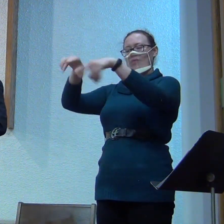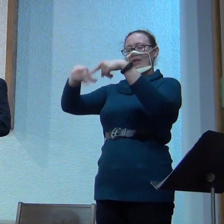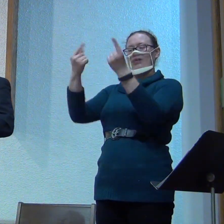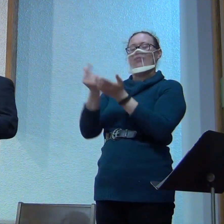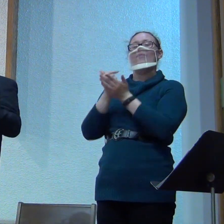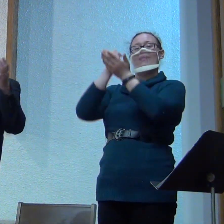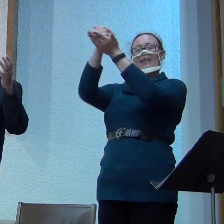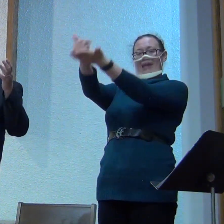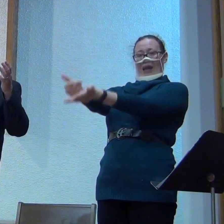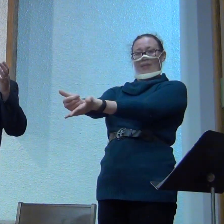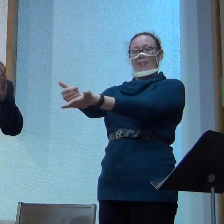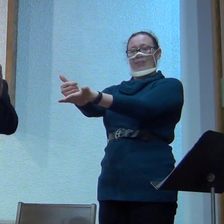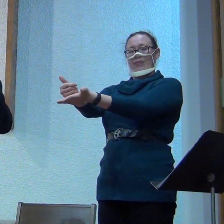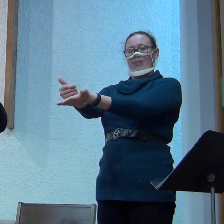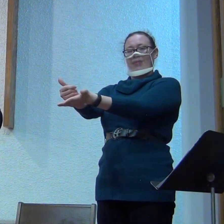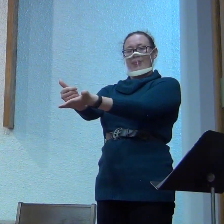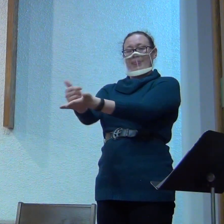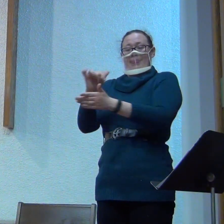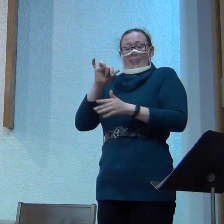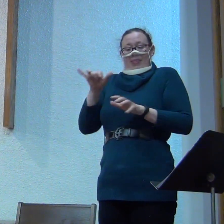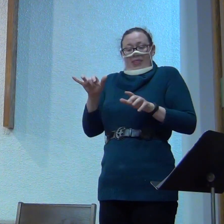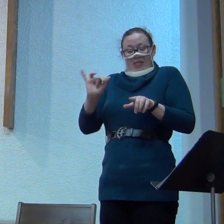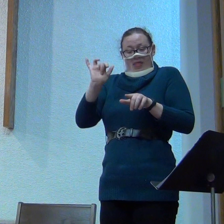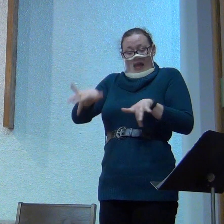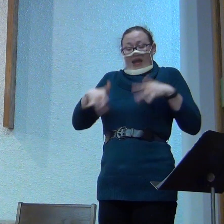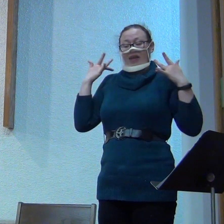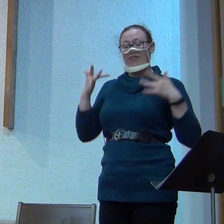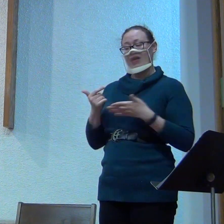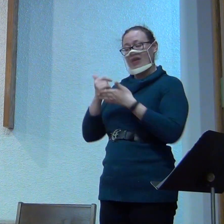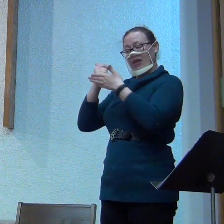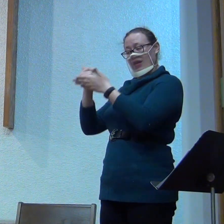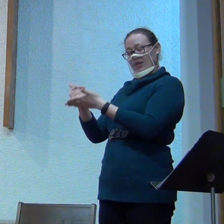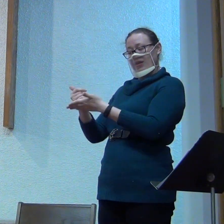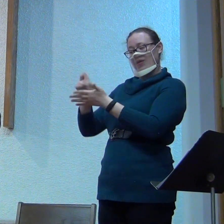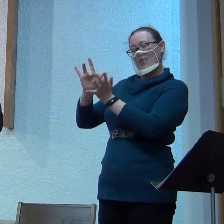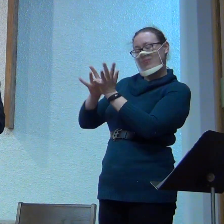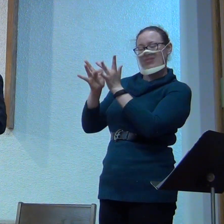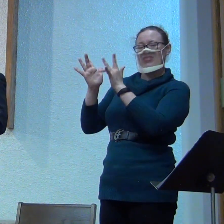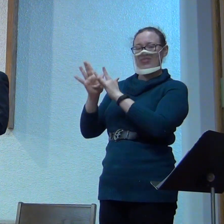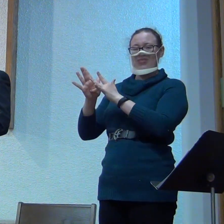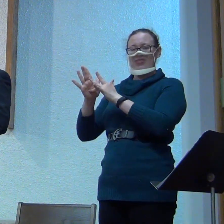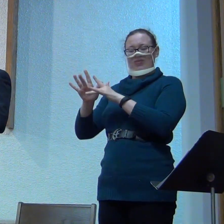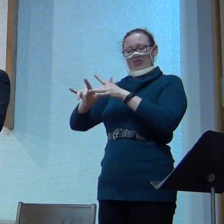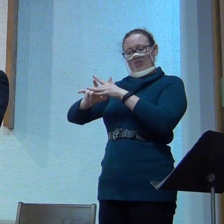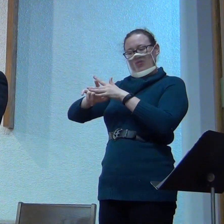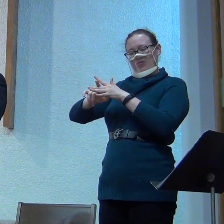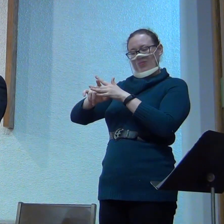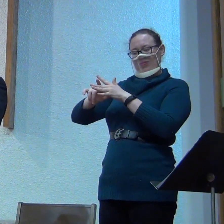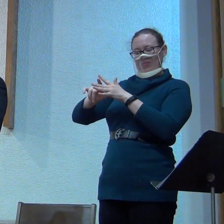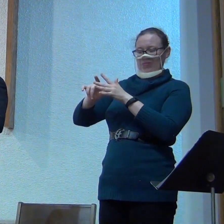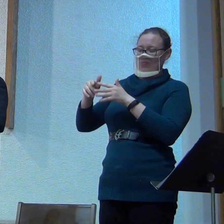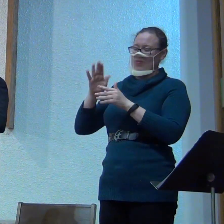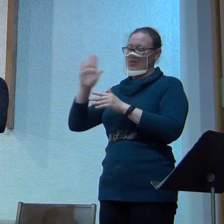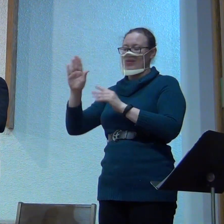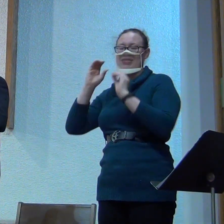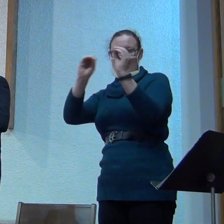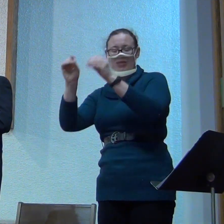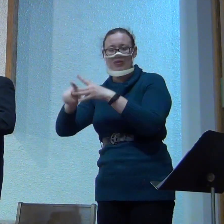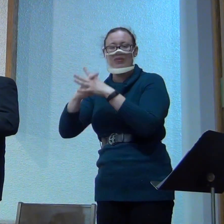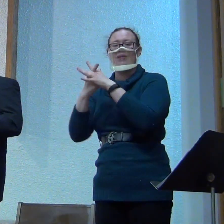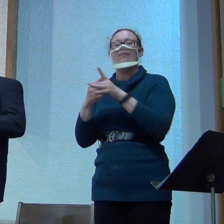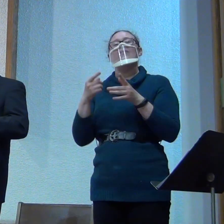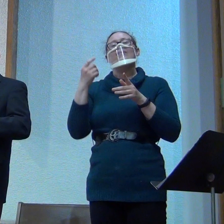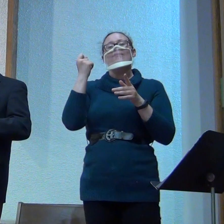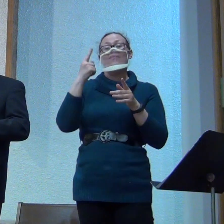that jump-started Jesus' ministry. Now, here's what we're going to see first. Mary saw